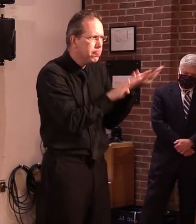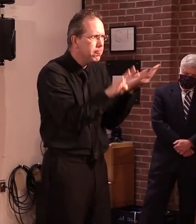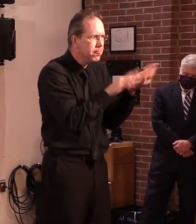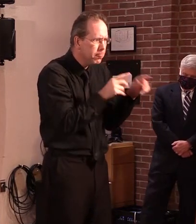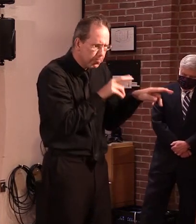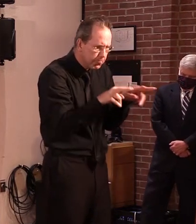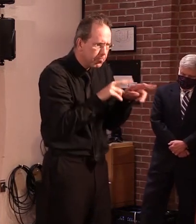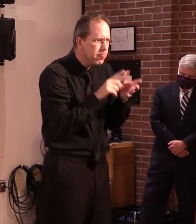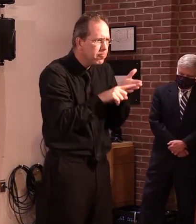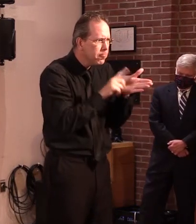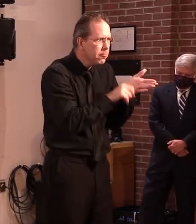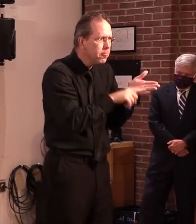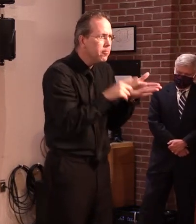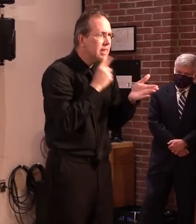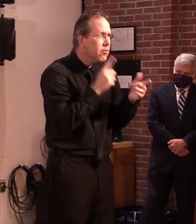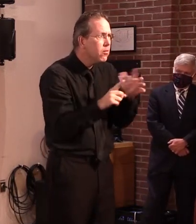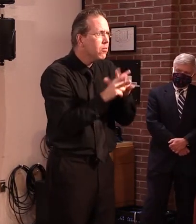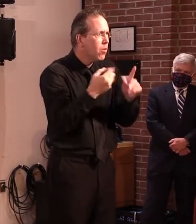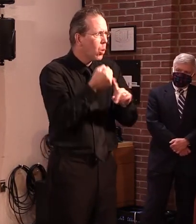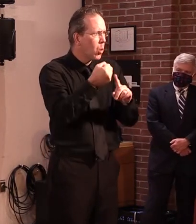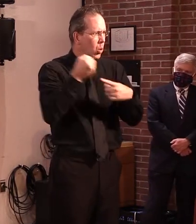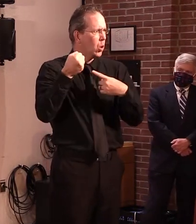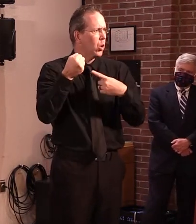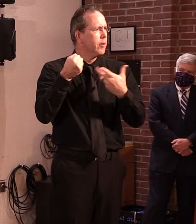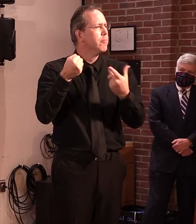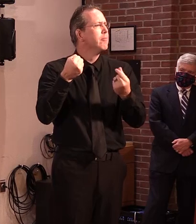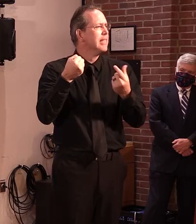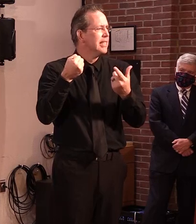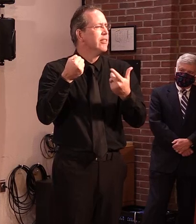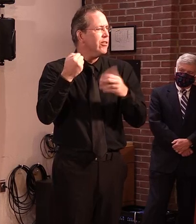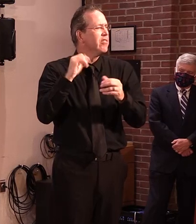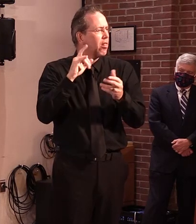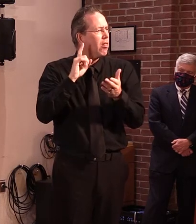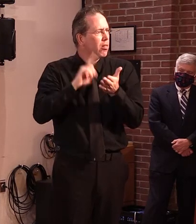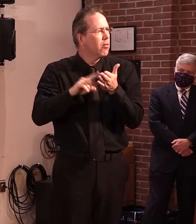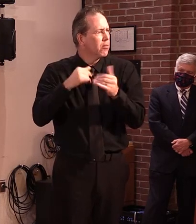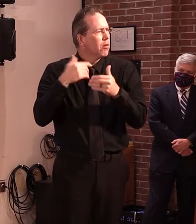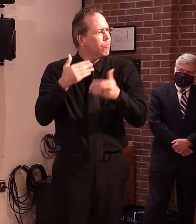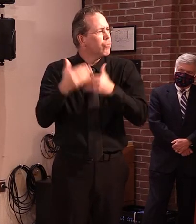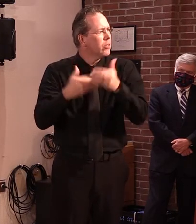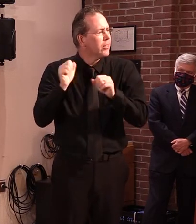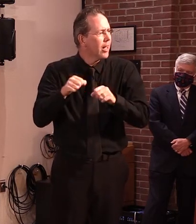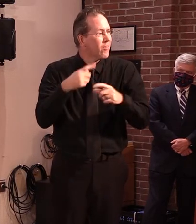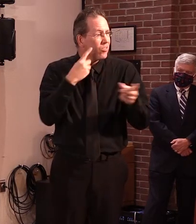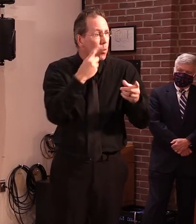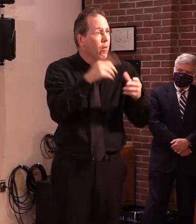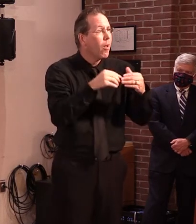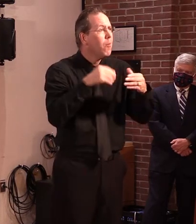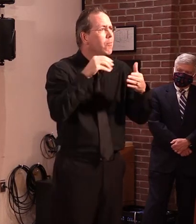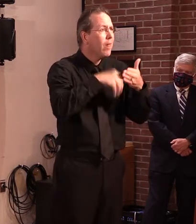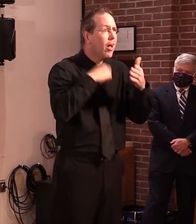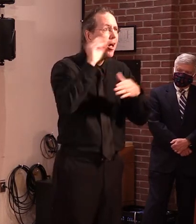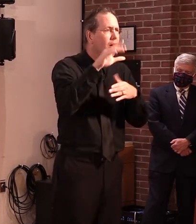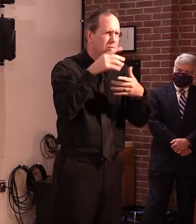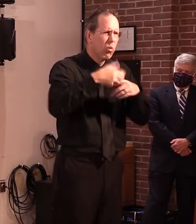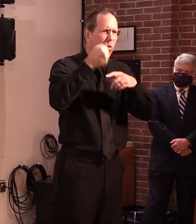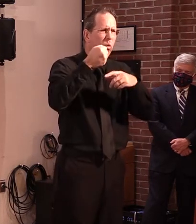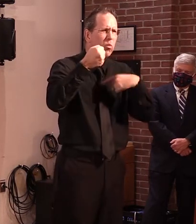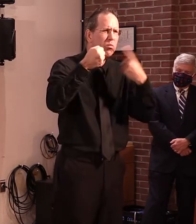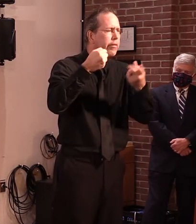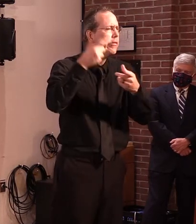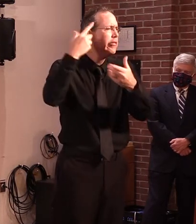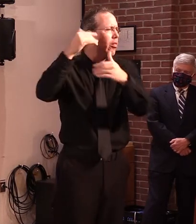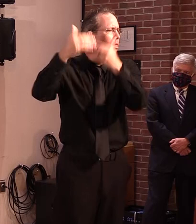process, we are able to still process the claim. We just have to do a manual clear on the